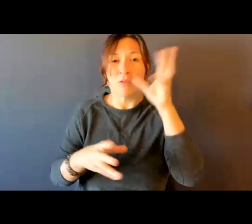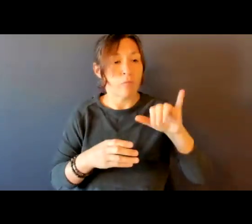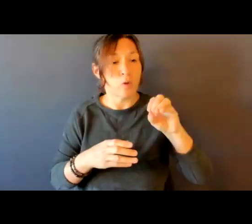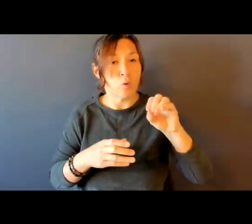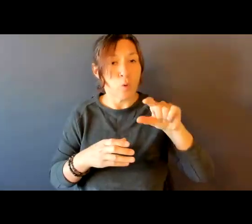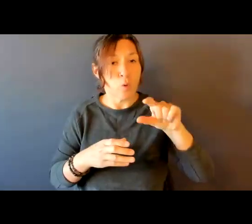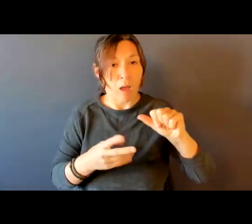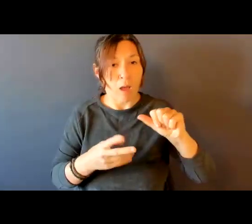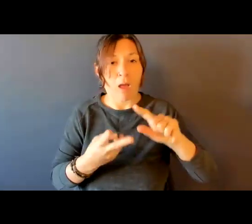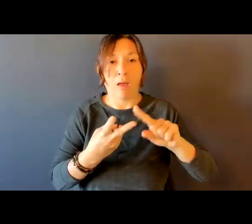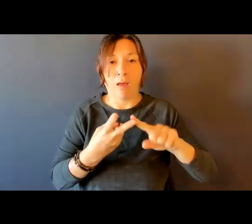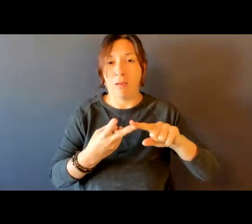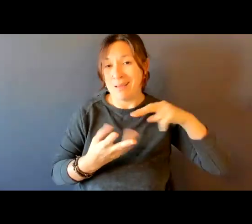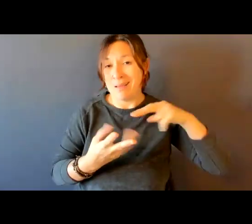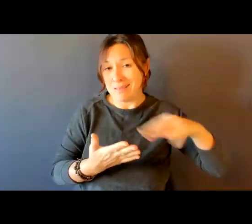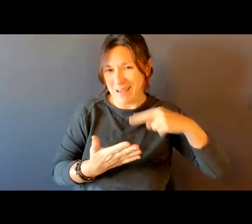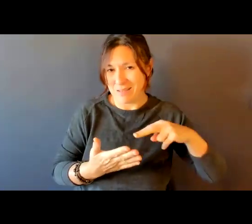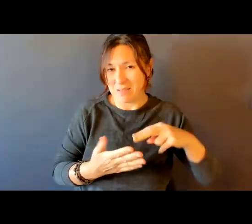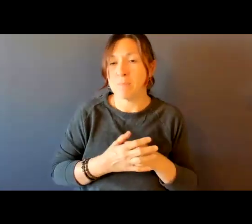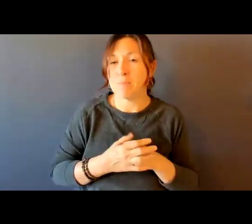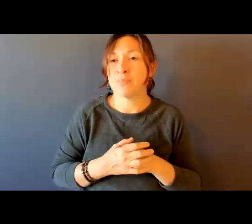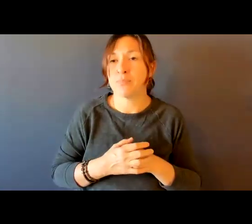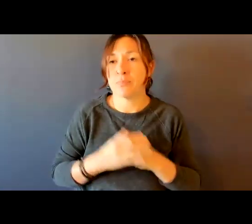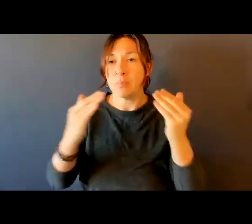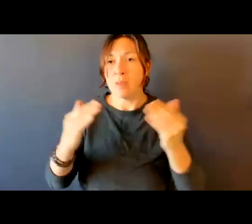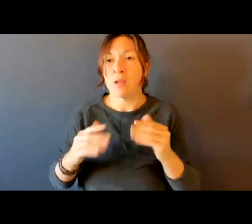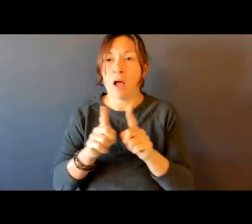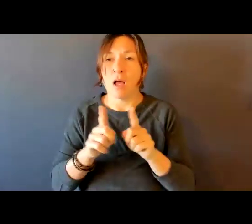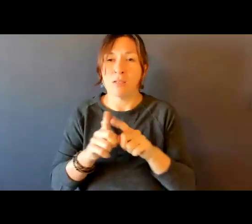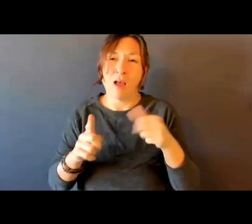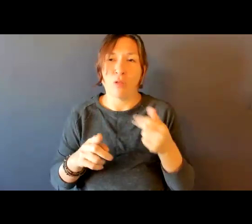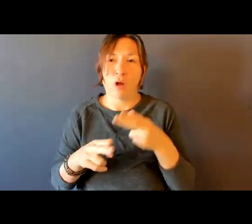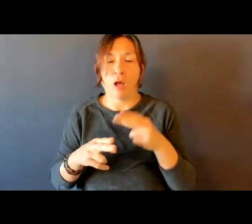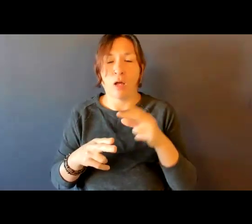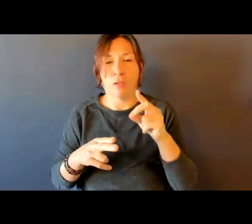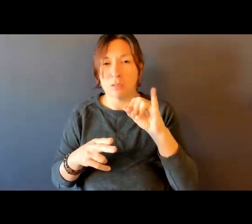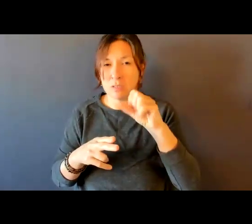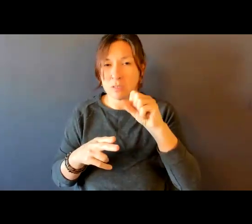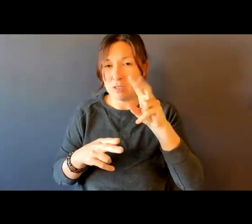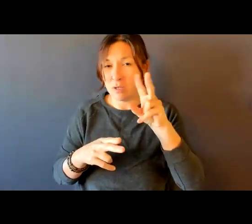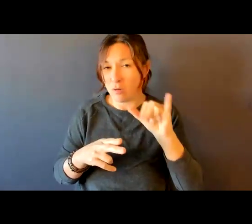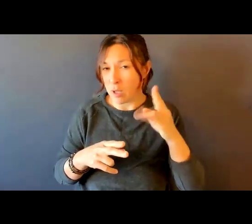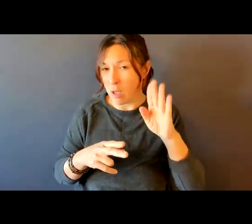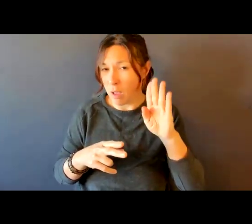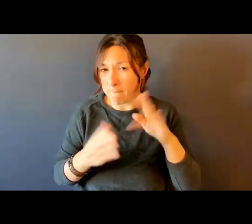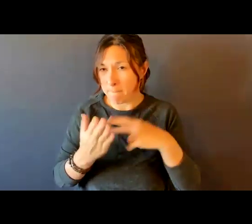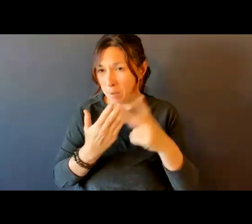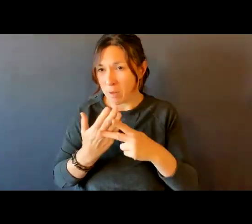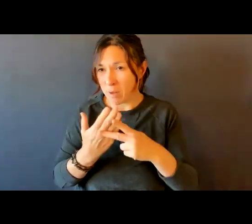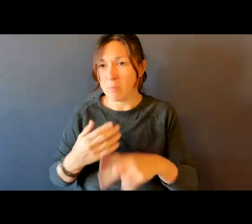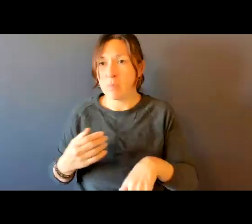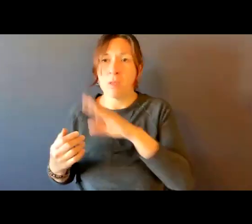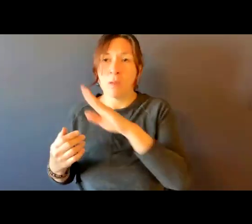We are also excited to announce the launch of the Discovery Hub program, a collaboration between BPS Student